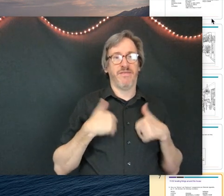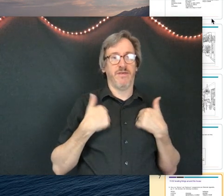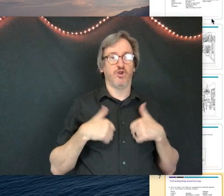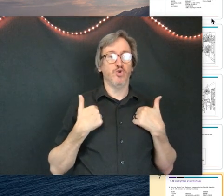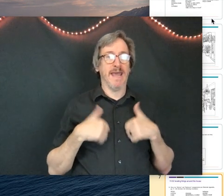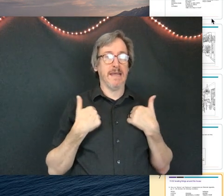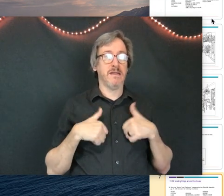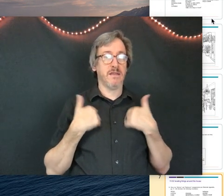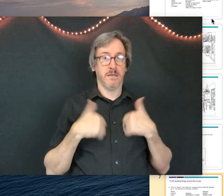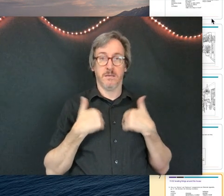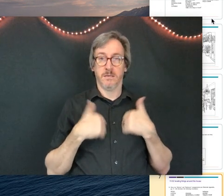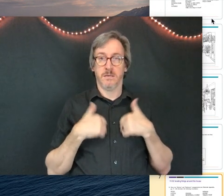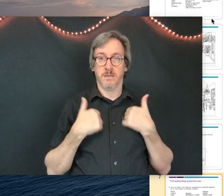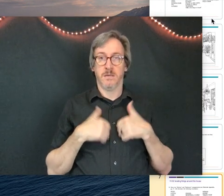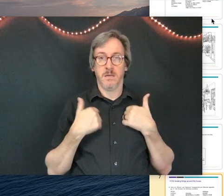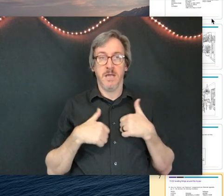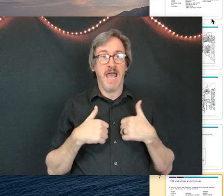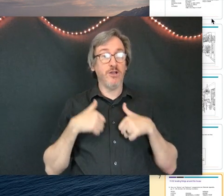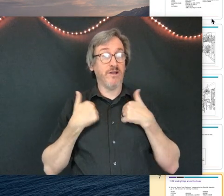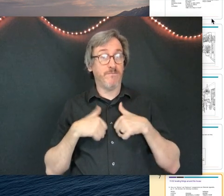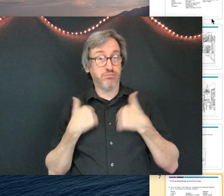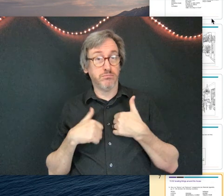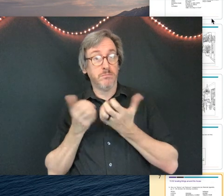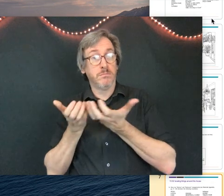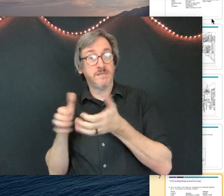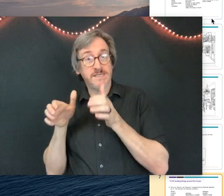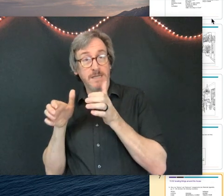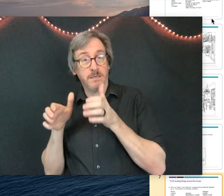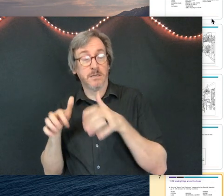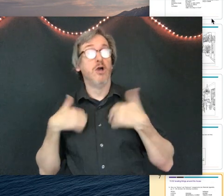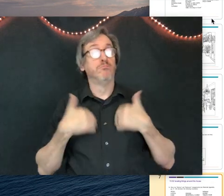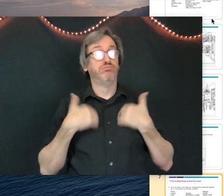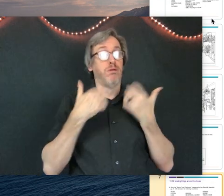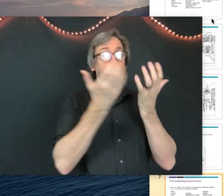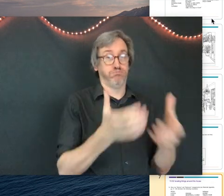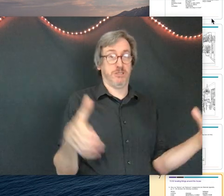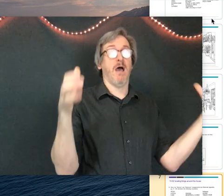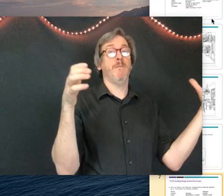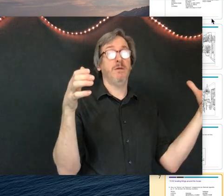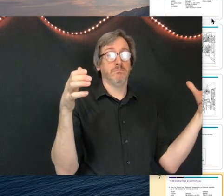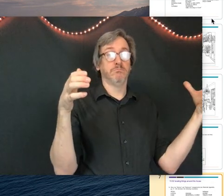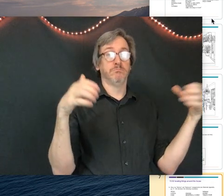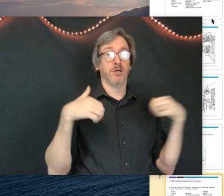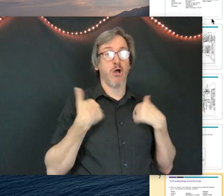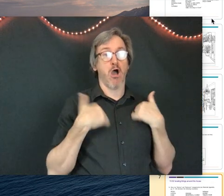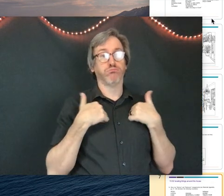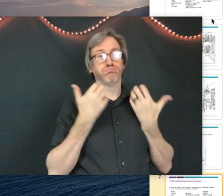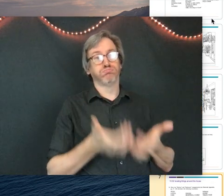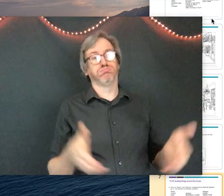Bath, to bathe. And you get a sink, tub.